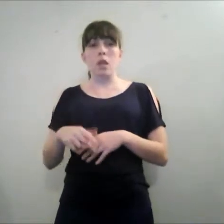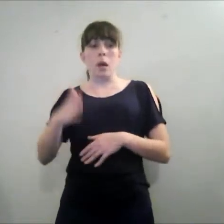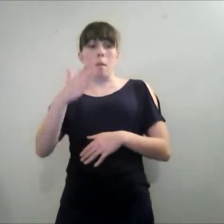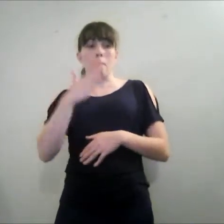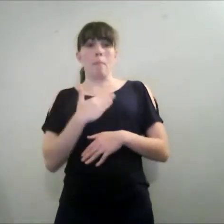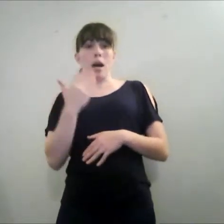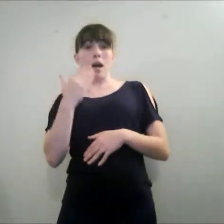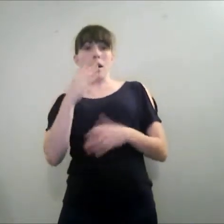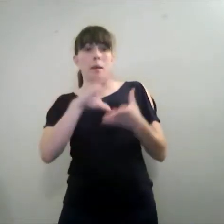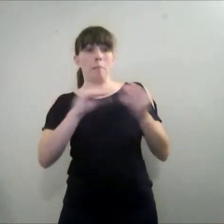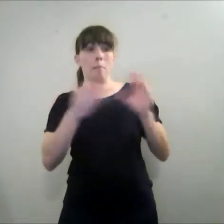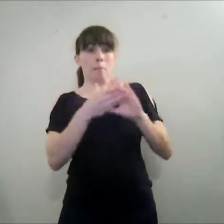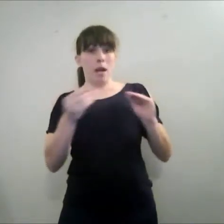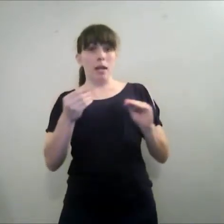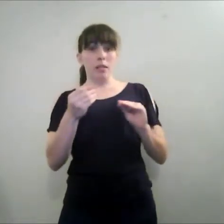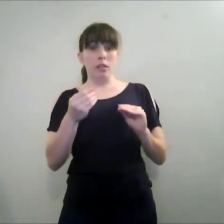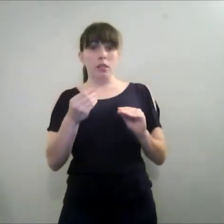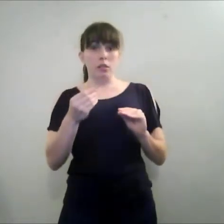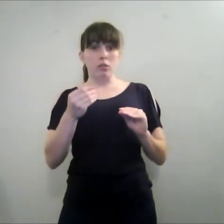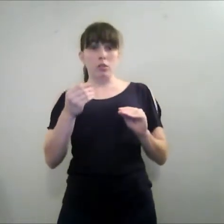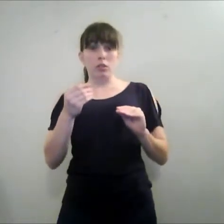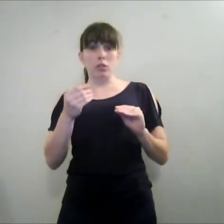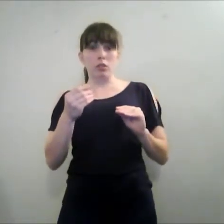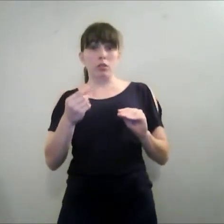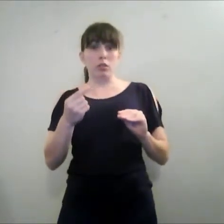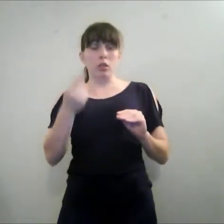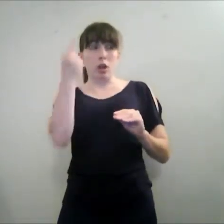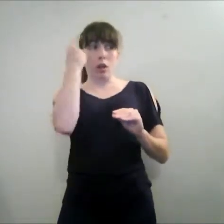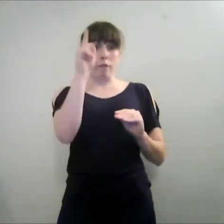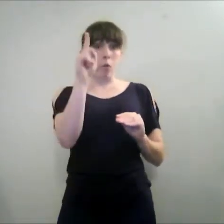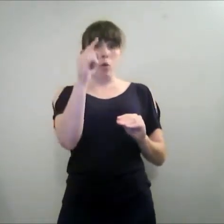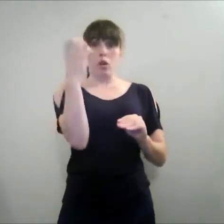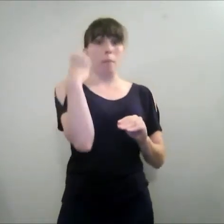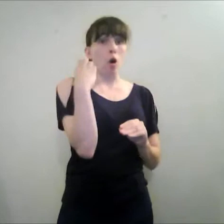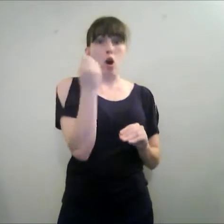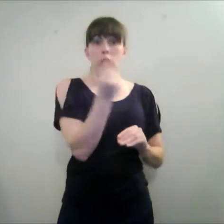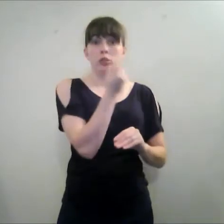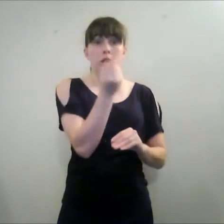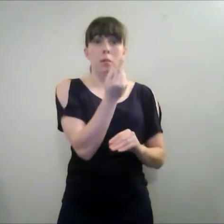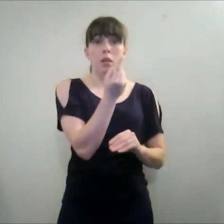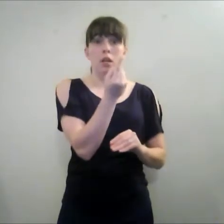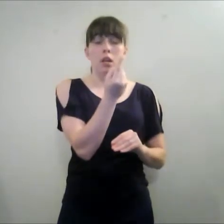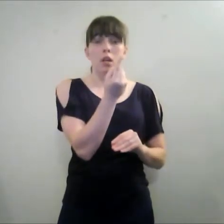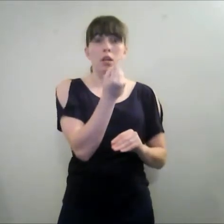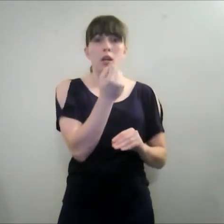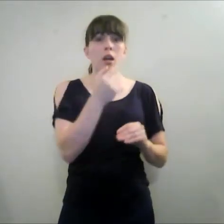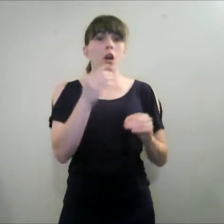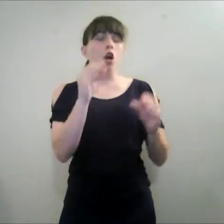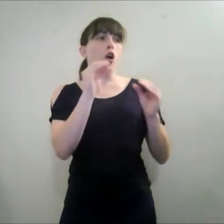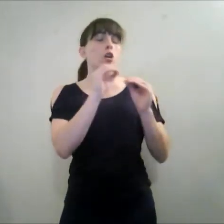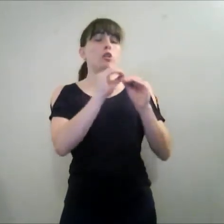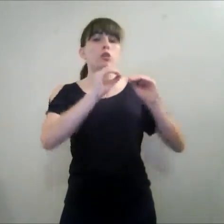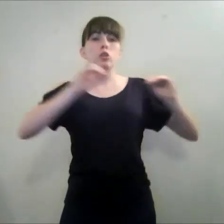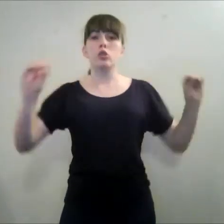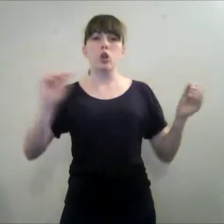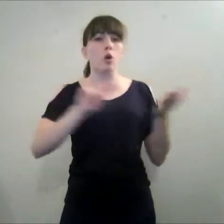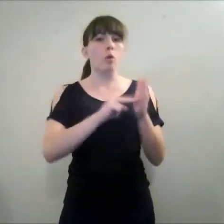I'm a trader at the bank, right? If that message just comes from anybody, it has zero information value. There's no point in sending that